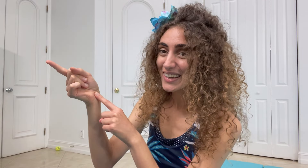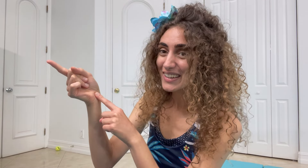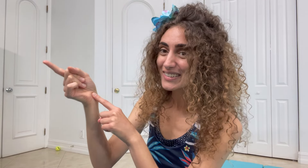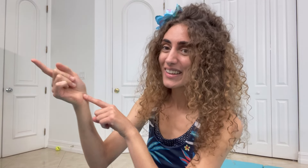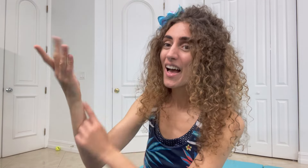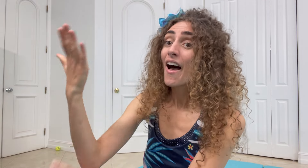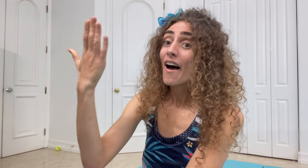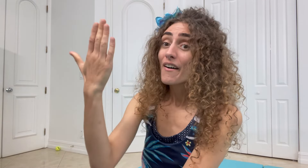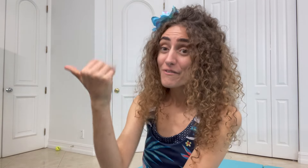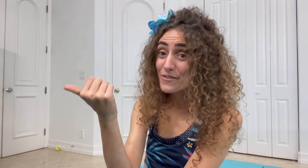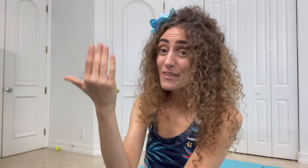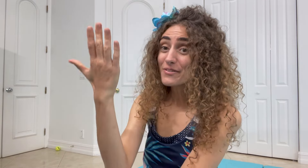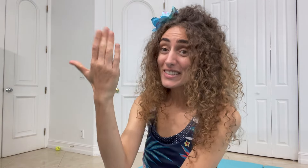14 minutes.